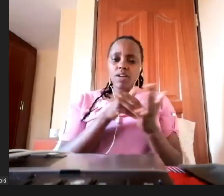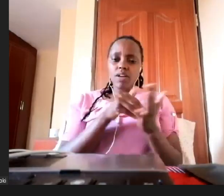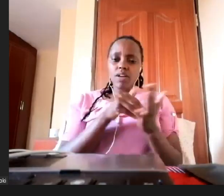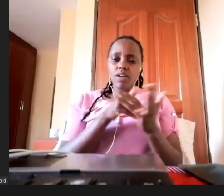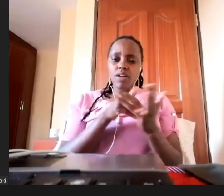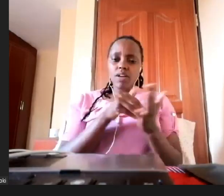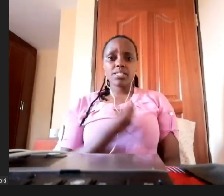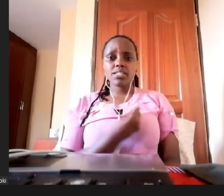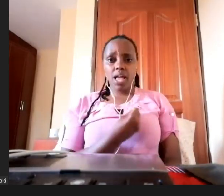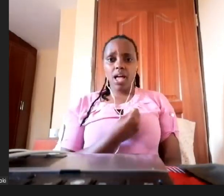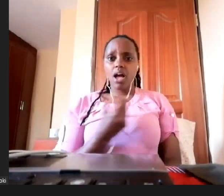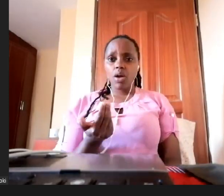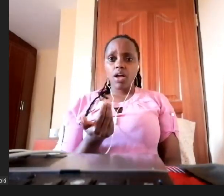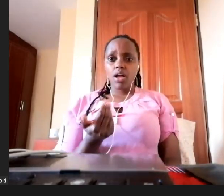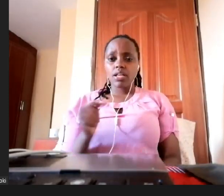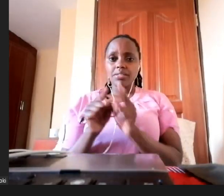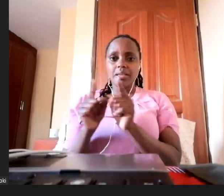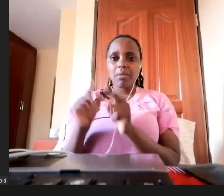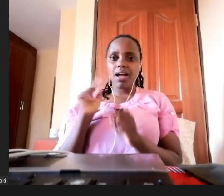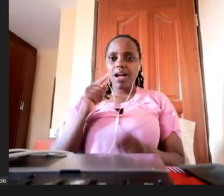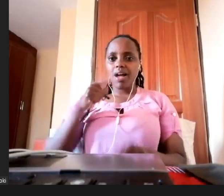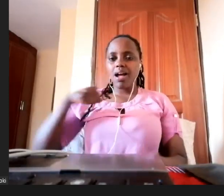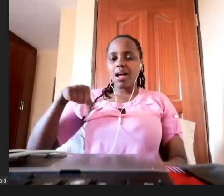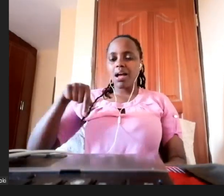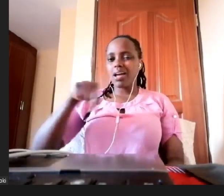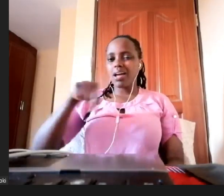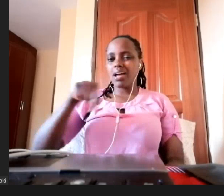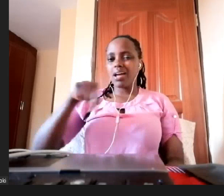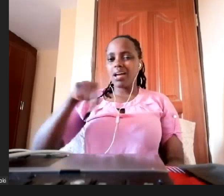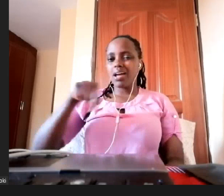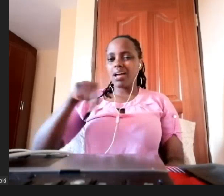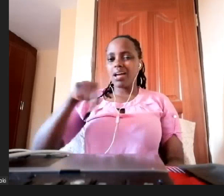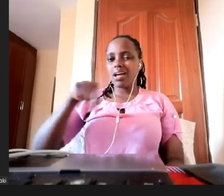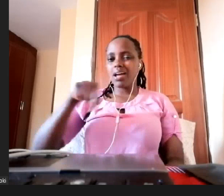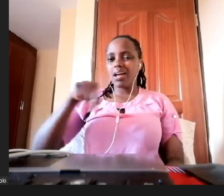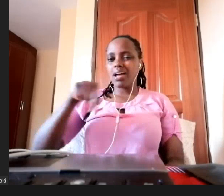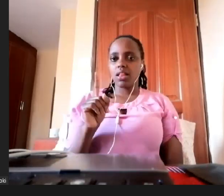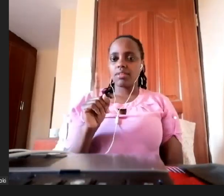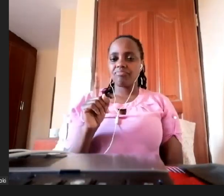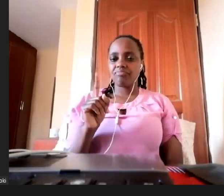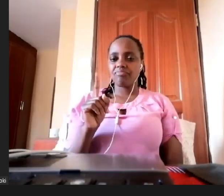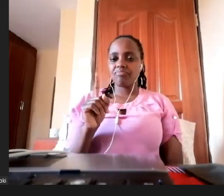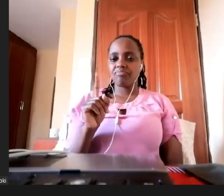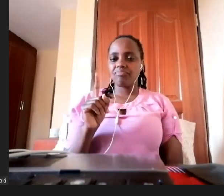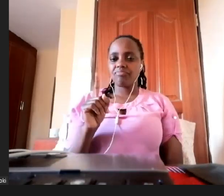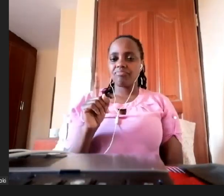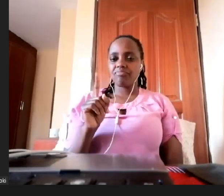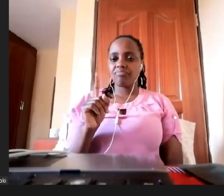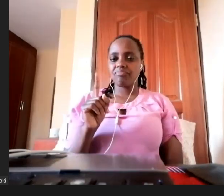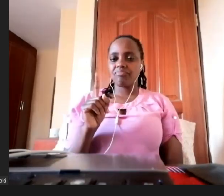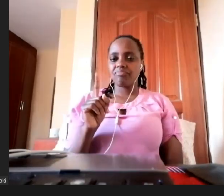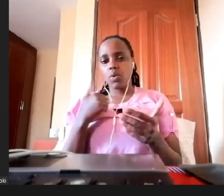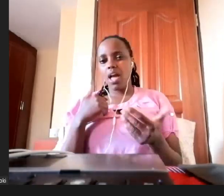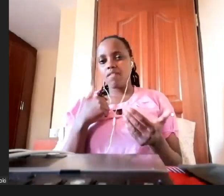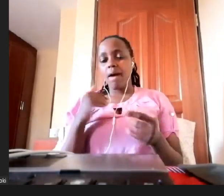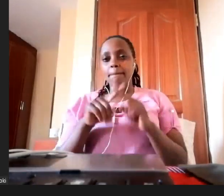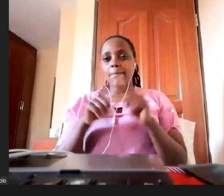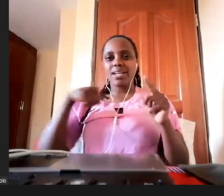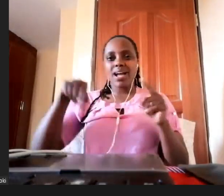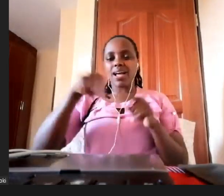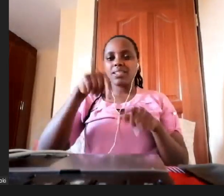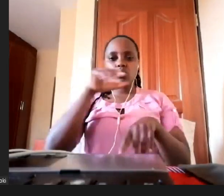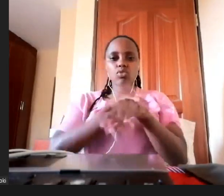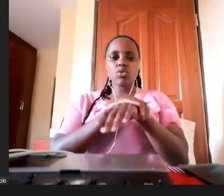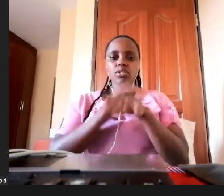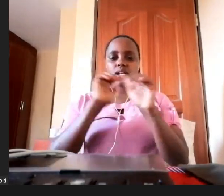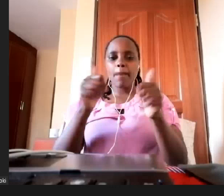we have not, unless otherwise in few instances maybe, we have not really received